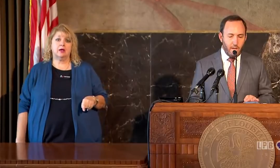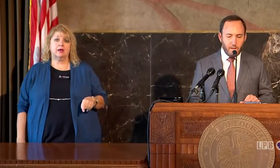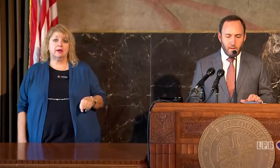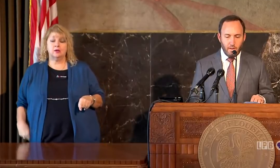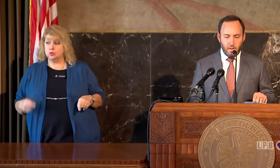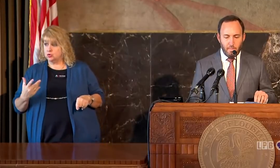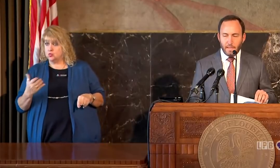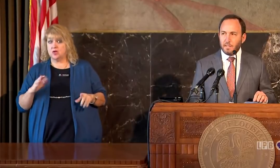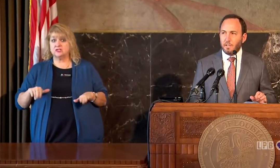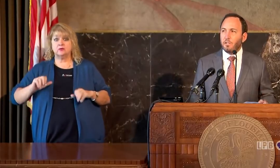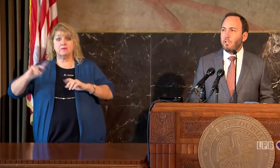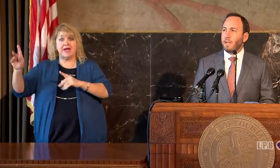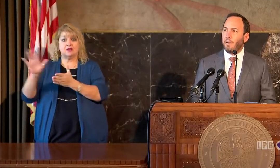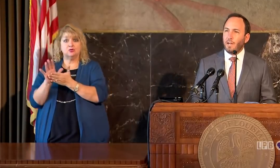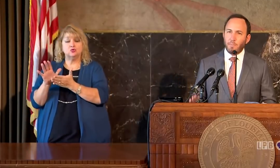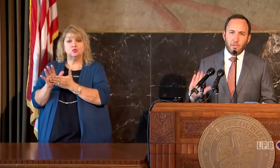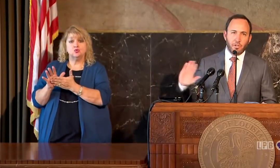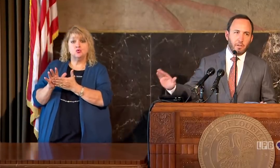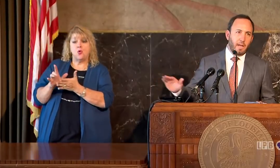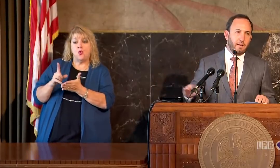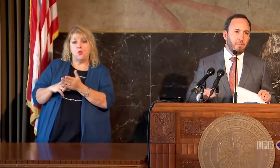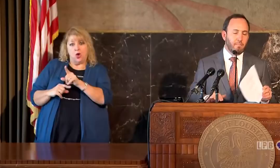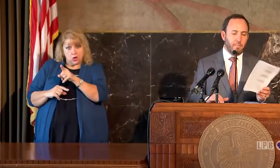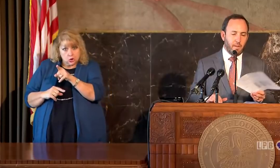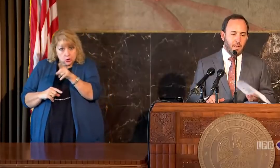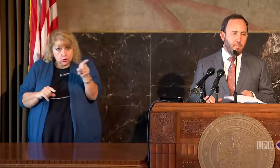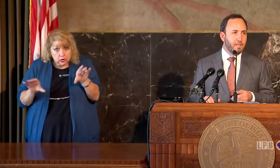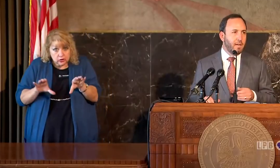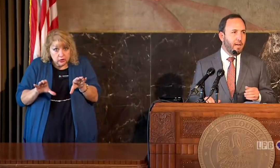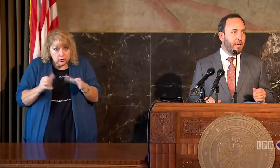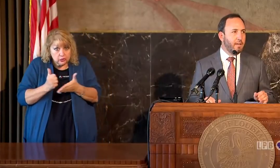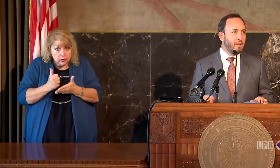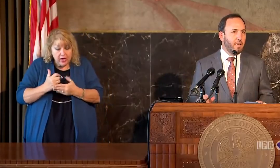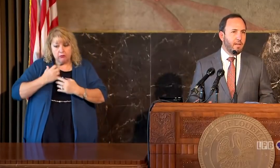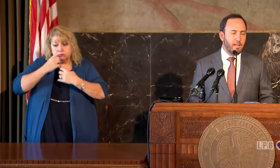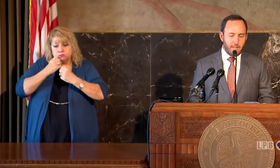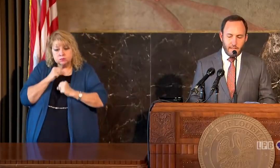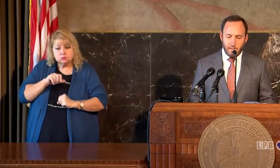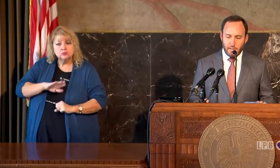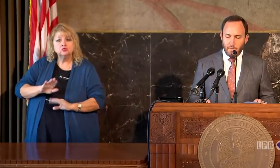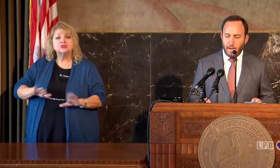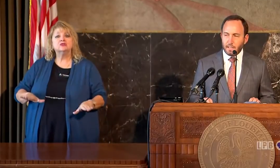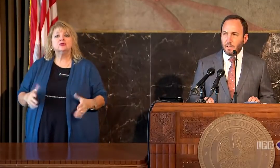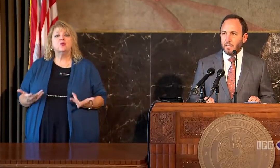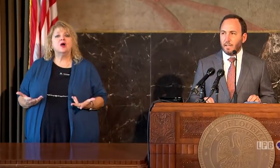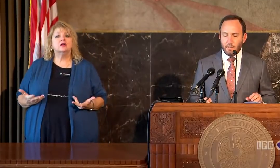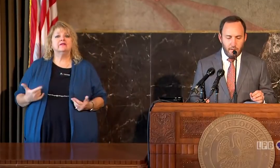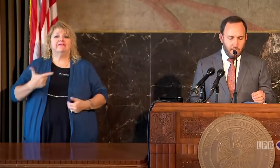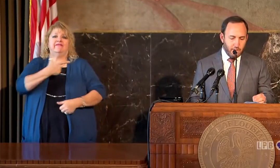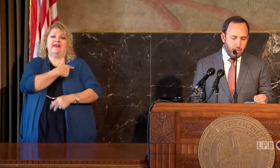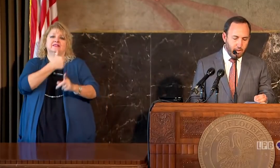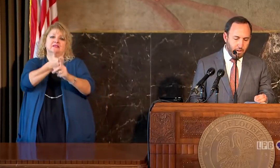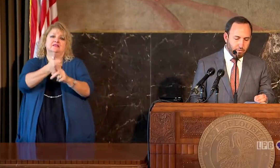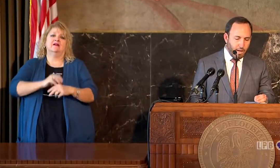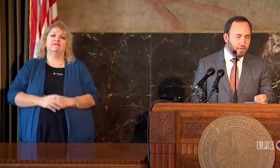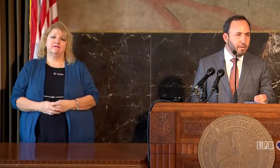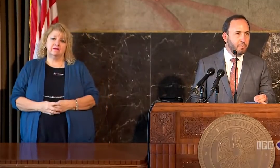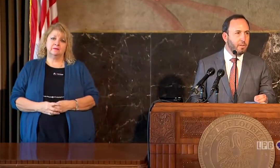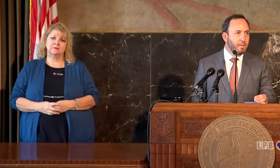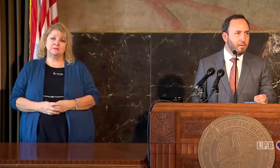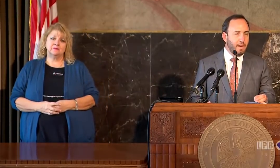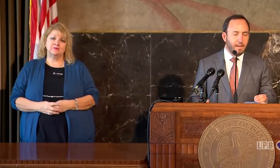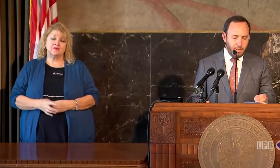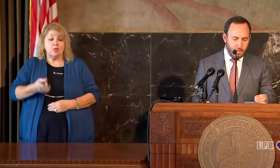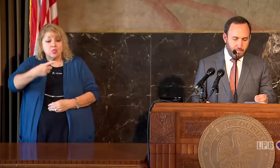well, the best thing you can do now to help ensure that in the months ahead is to get yourself vaccinated and get those around